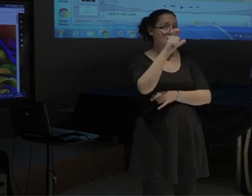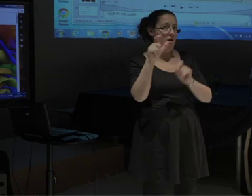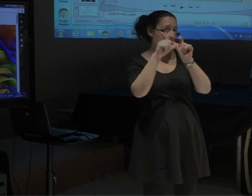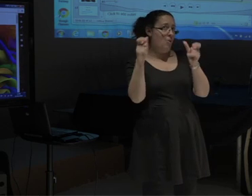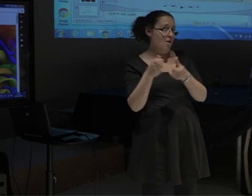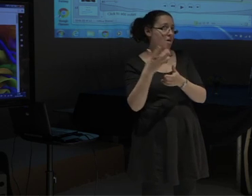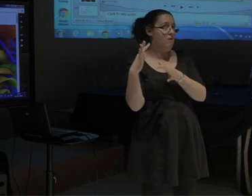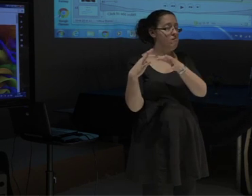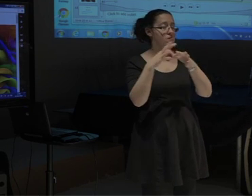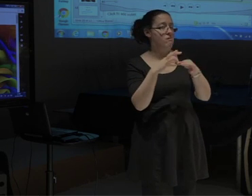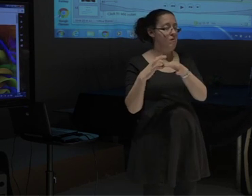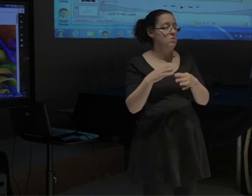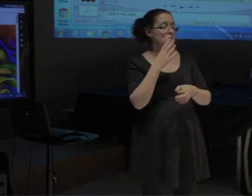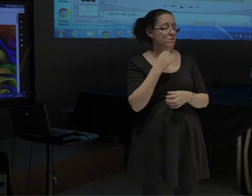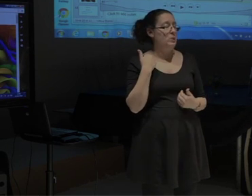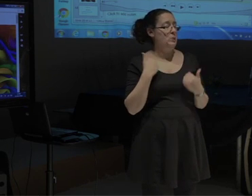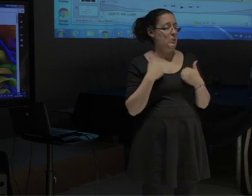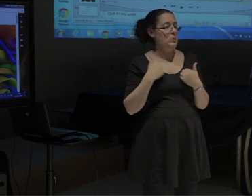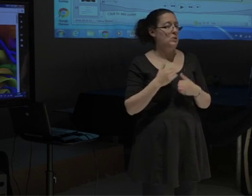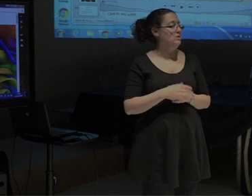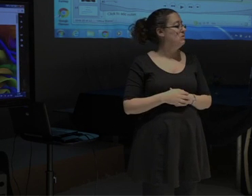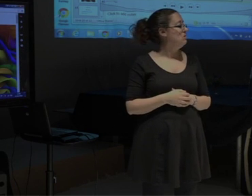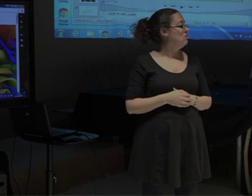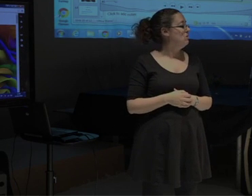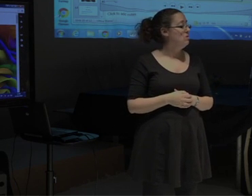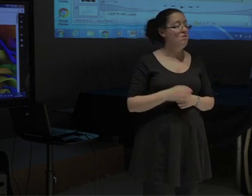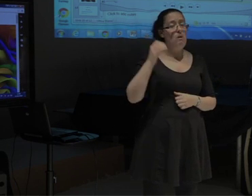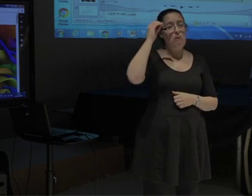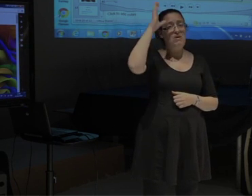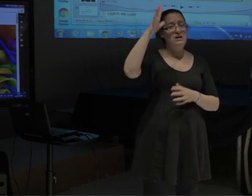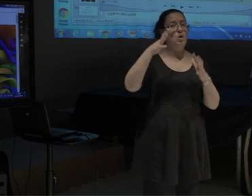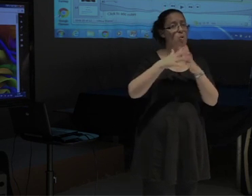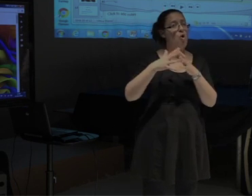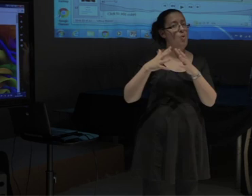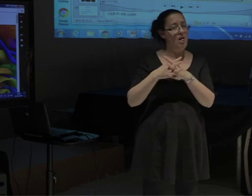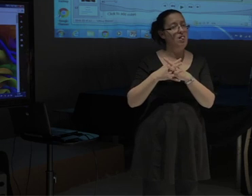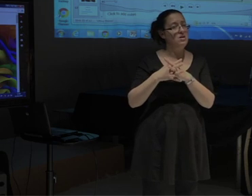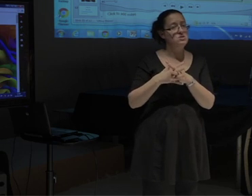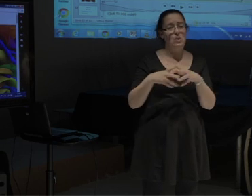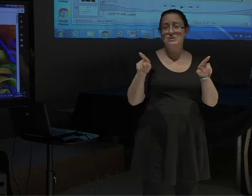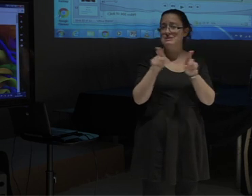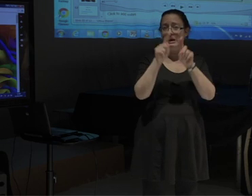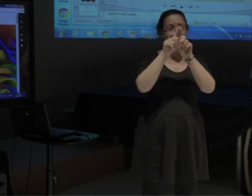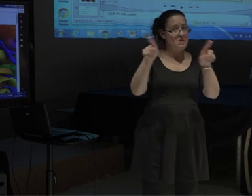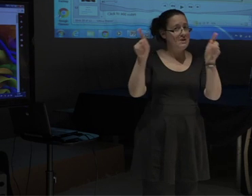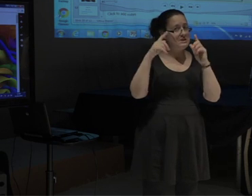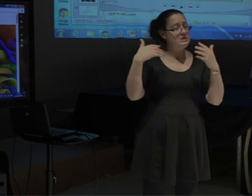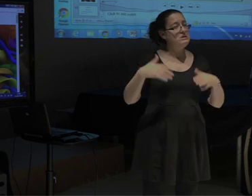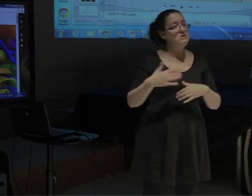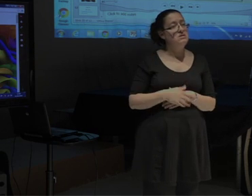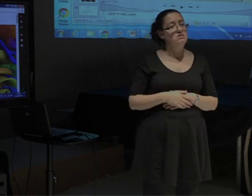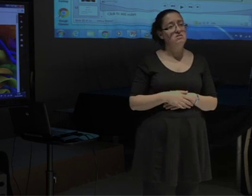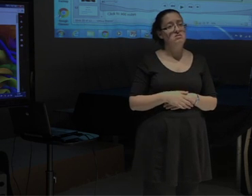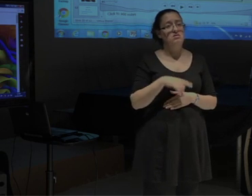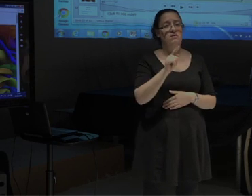know that might be a really good thing to really talk to Professor Warwell. Yeah, he's got an academic post, so you're at the same university, so. And of course,